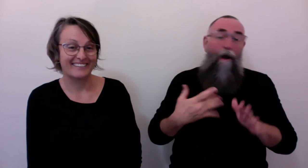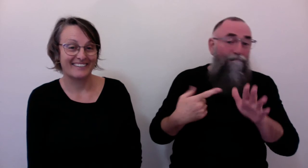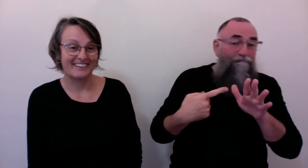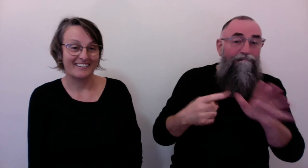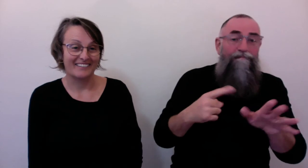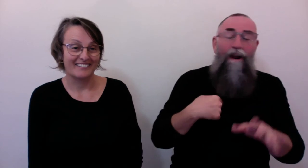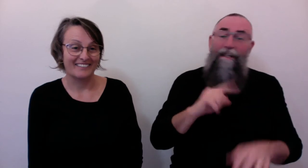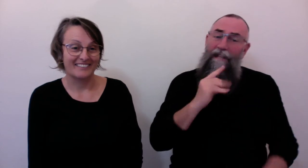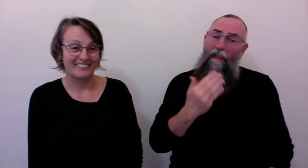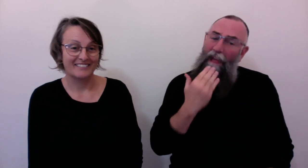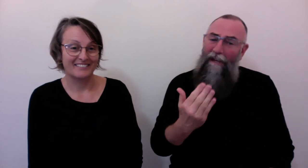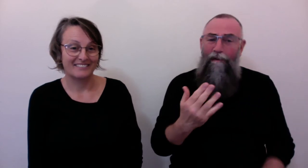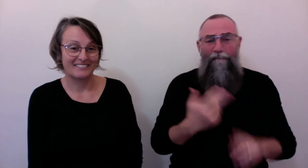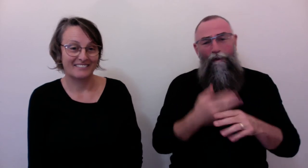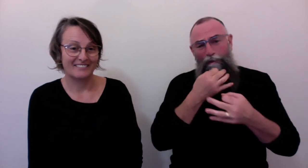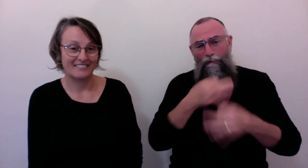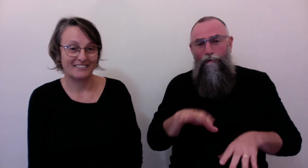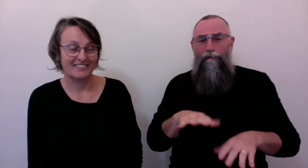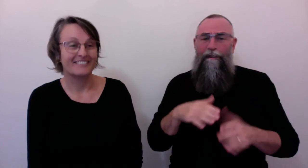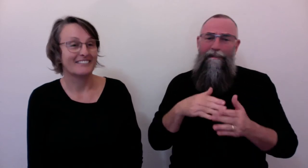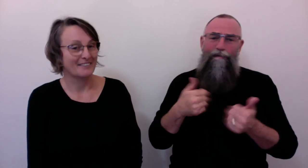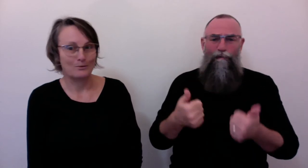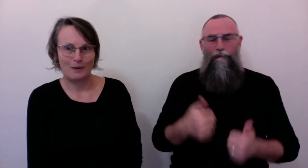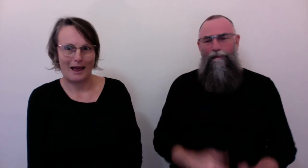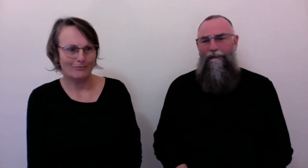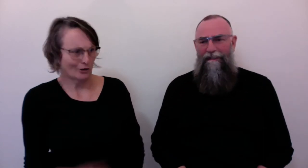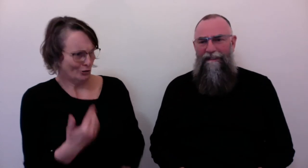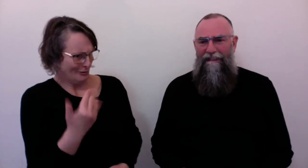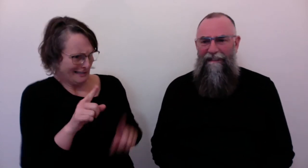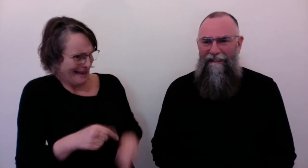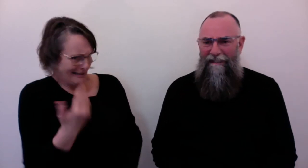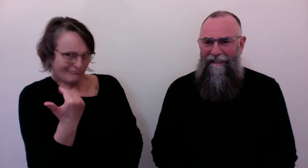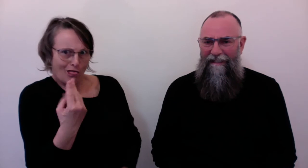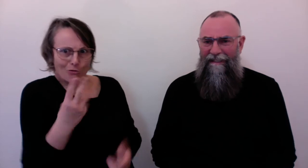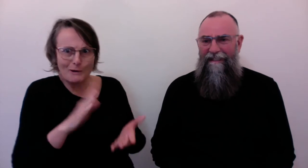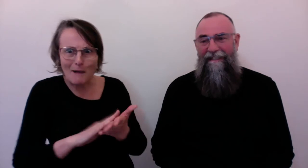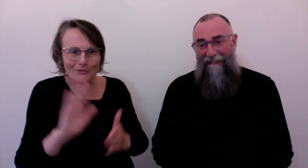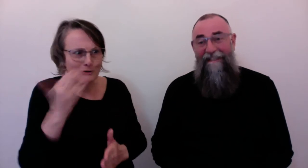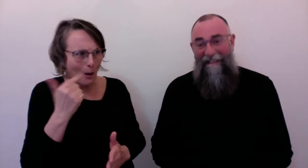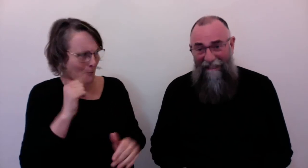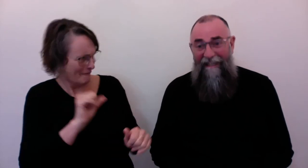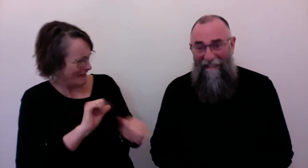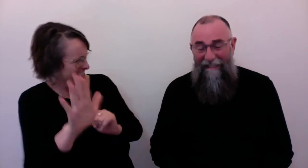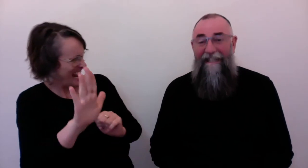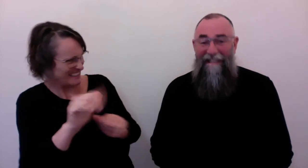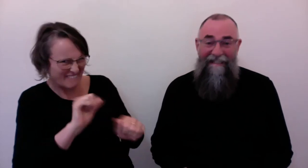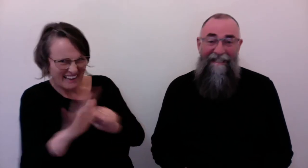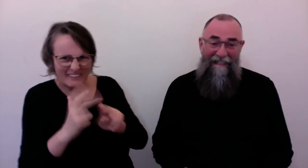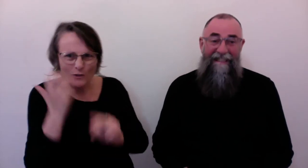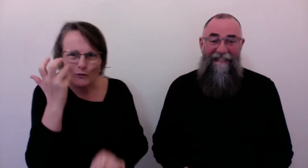you for doing that for the young kids. And we're only 3 months into this. Imagine what the future holds. Yeah. It's a beacon, Wisdom. man. That's so Yeah. cool. Yeah. All of